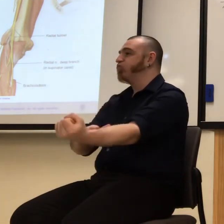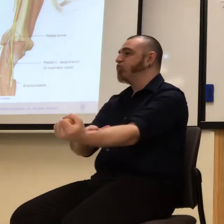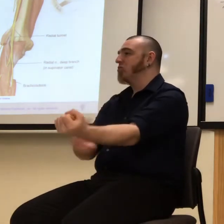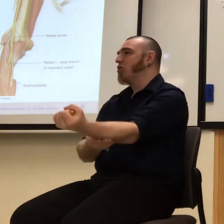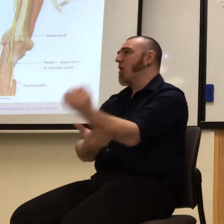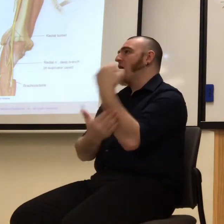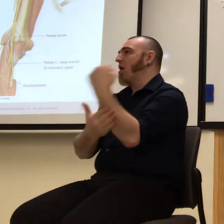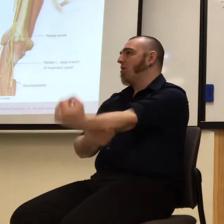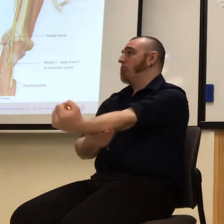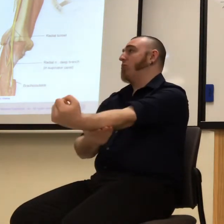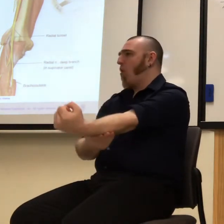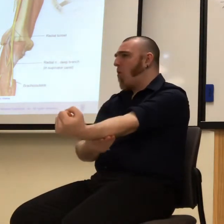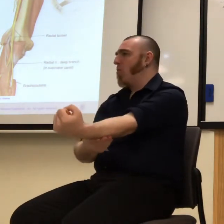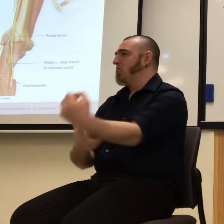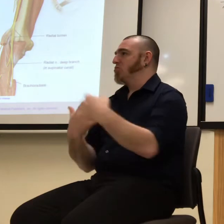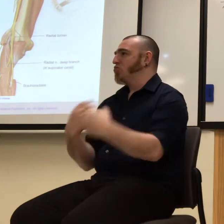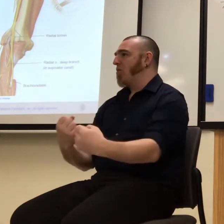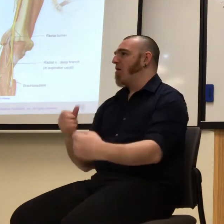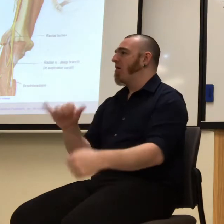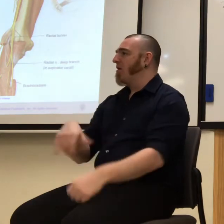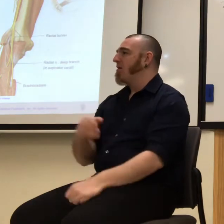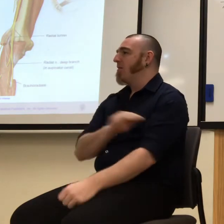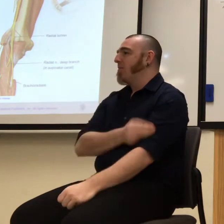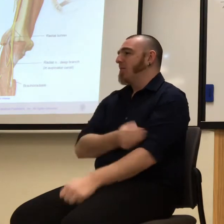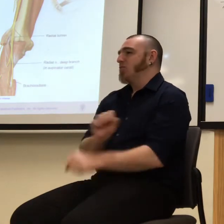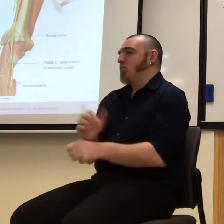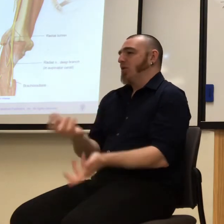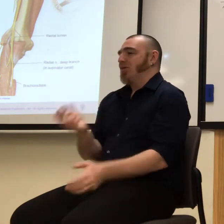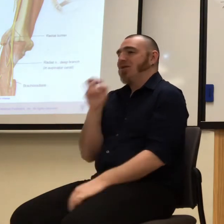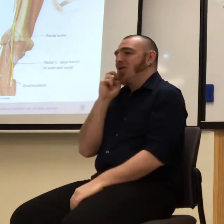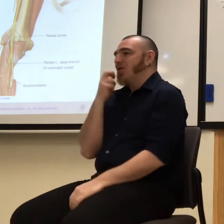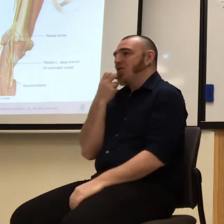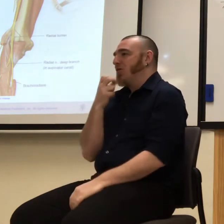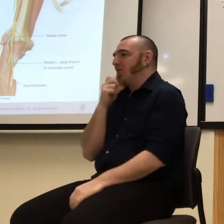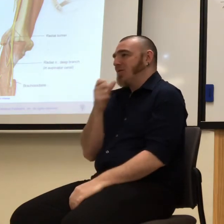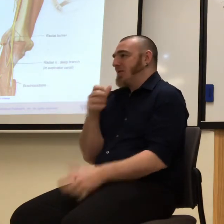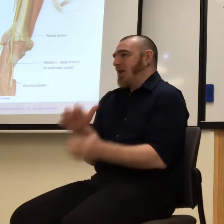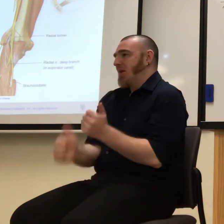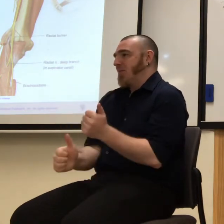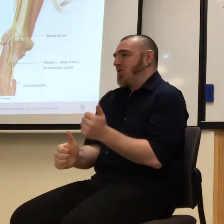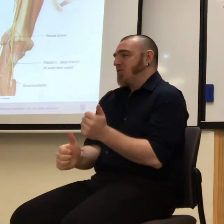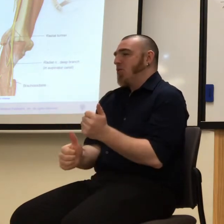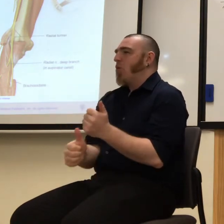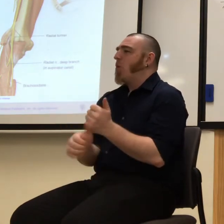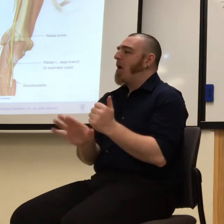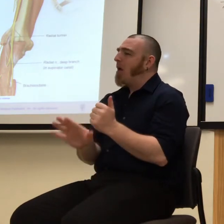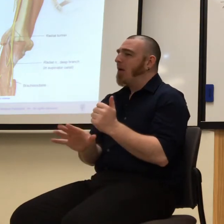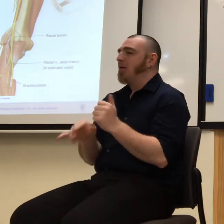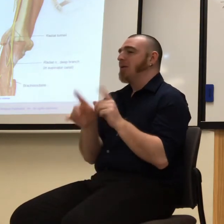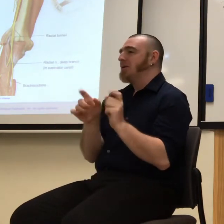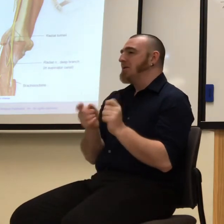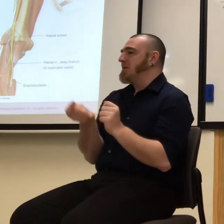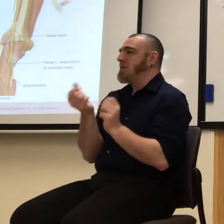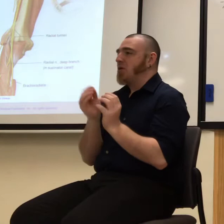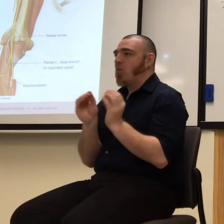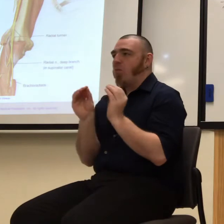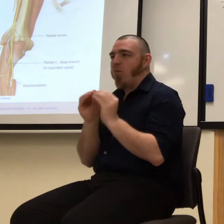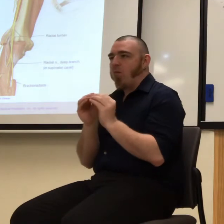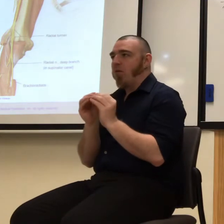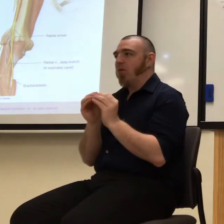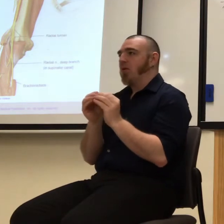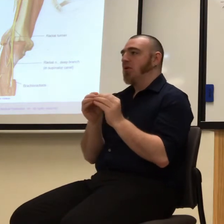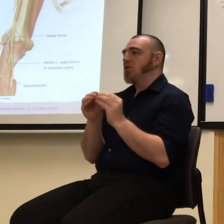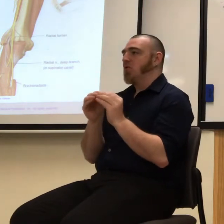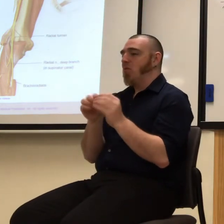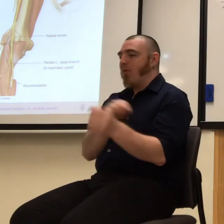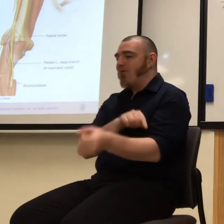you say, oh, that muscle's working. Well, the nerve isn't damaged there. Well, let's go down further and see where the damage is. And let's